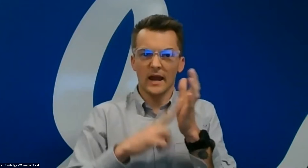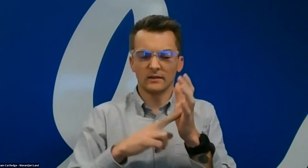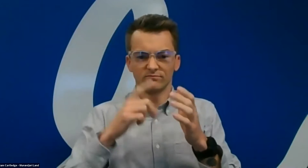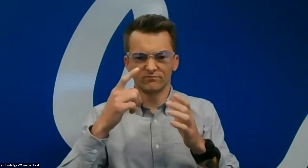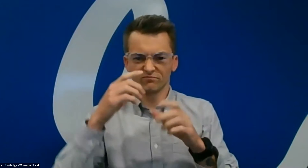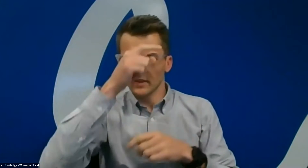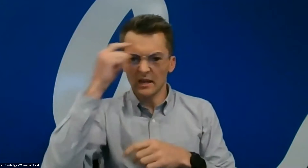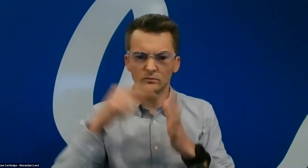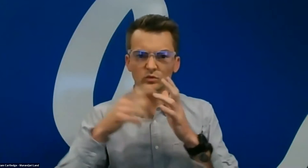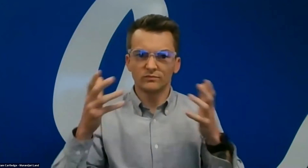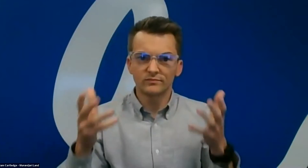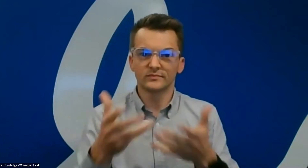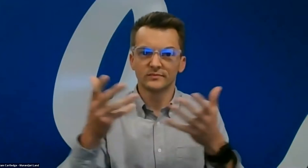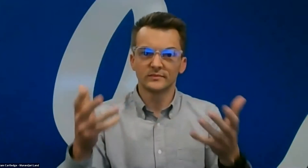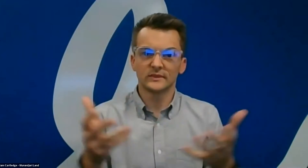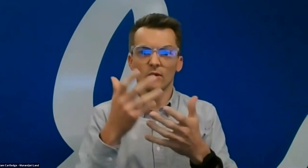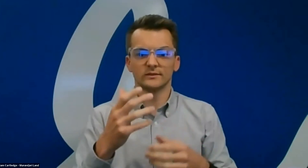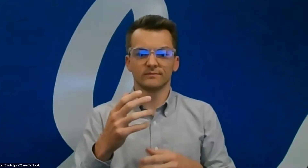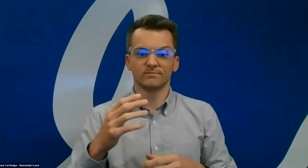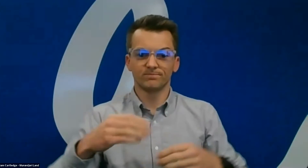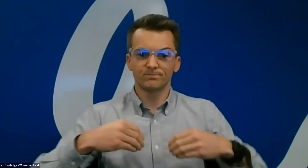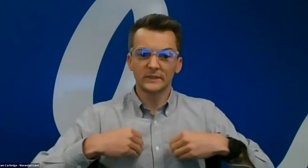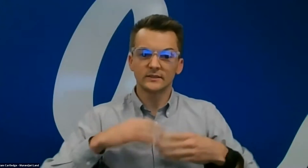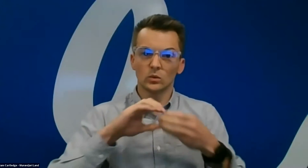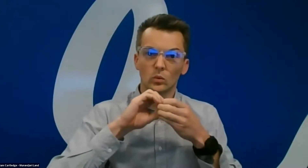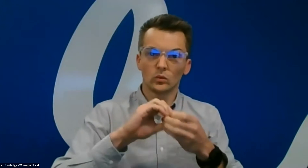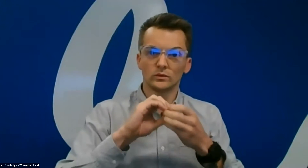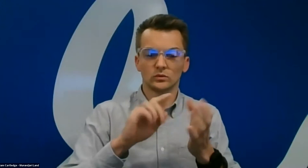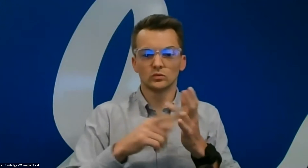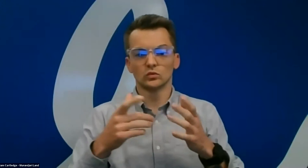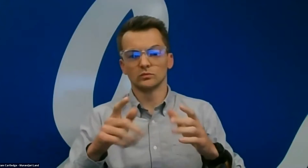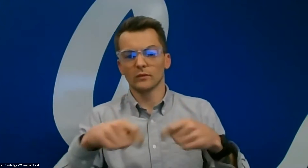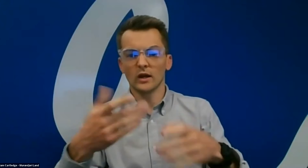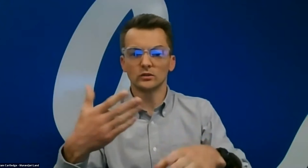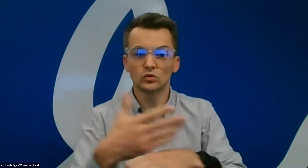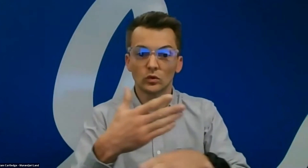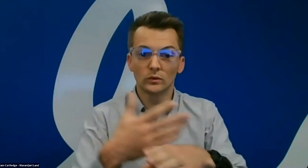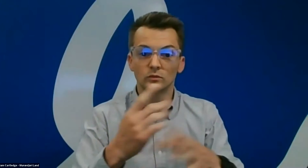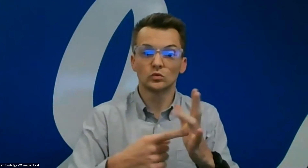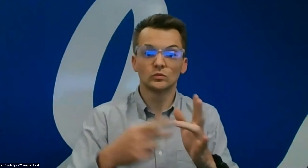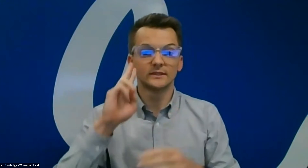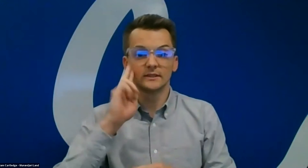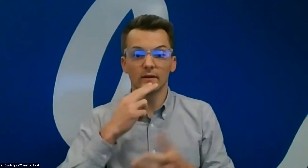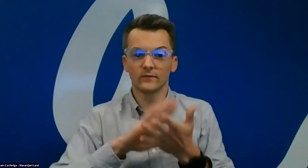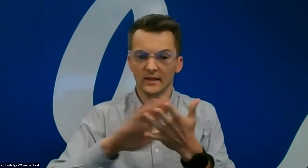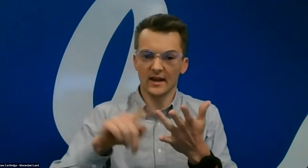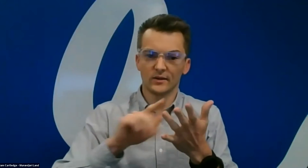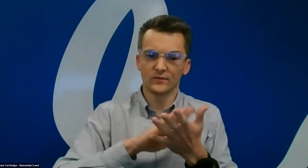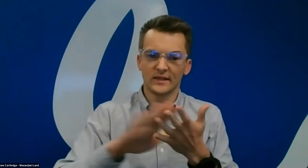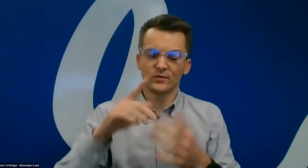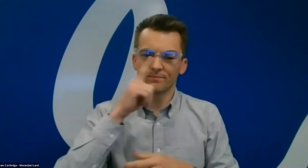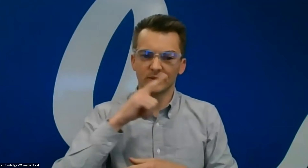It's a marketing campaign, and the aim is really to encourage business owners to